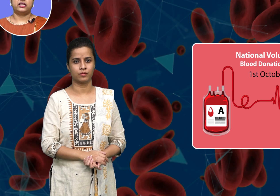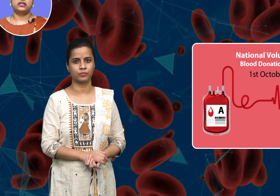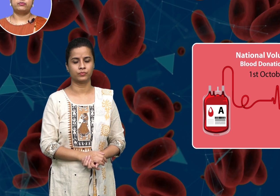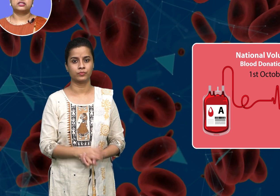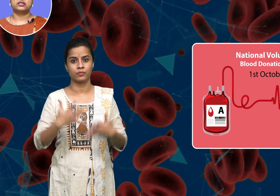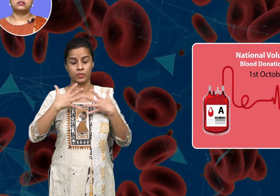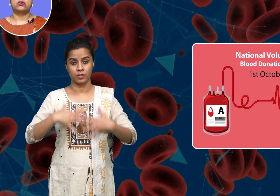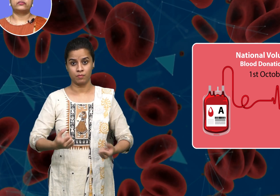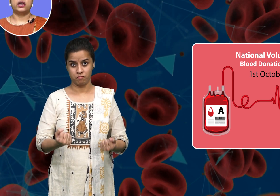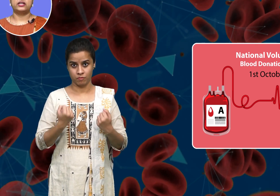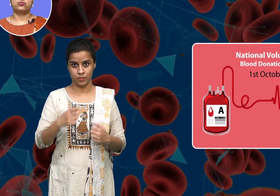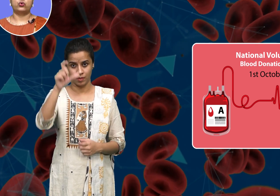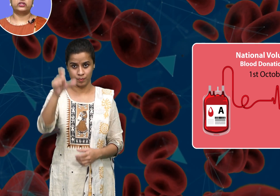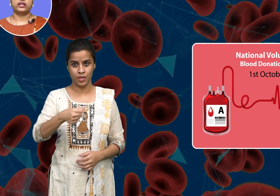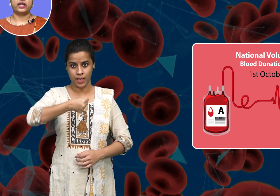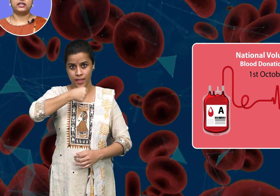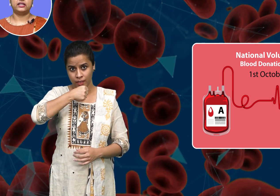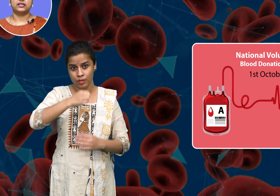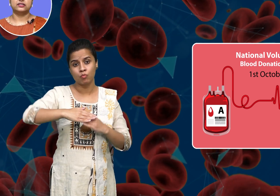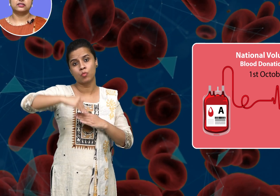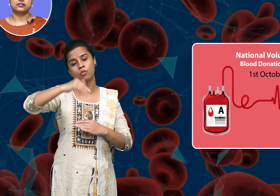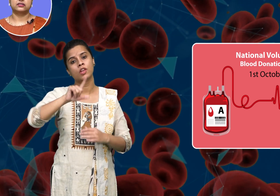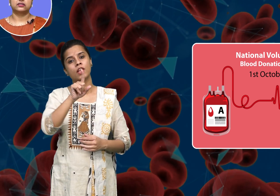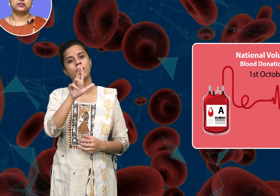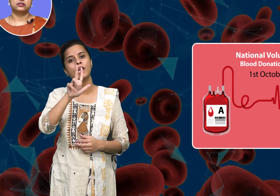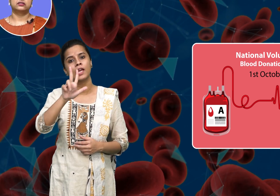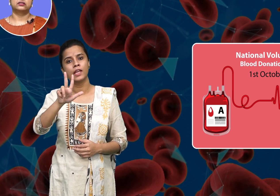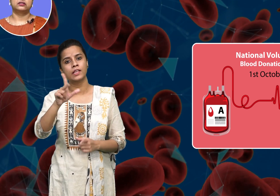A healthy person of age more than 18 years